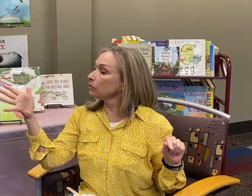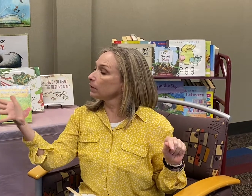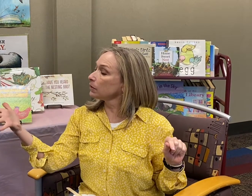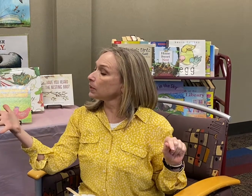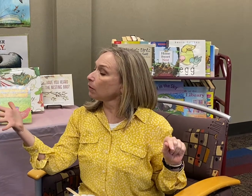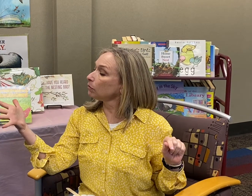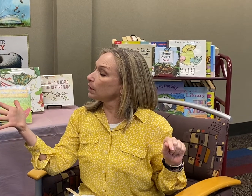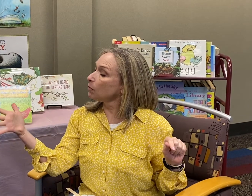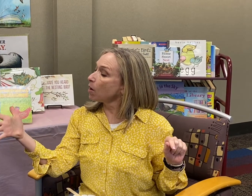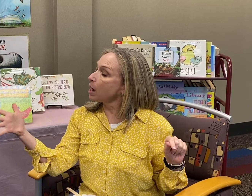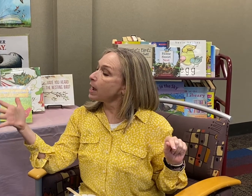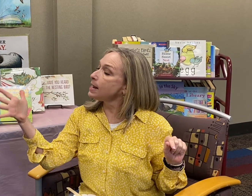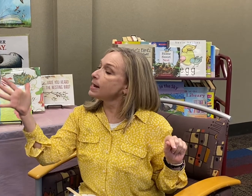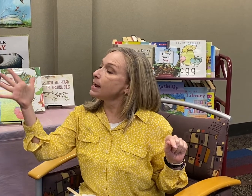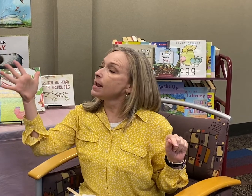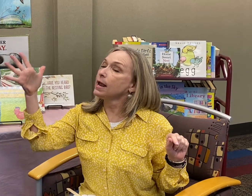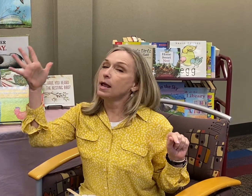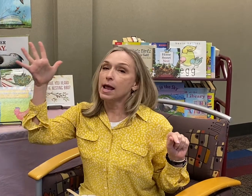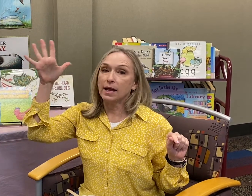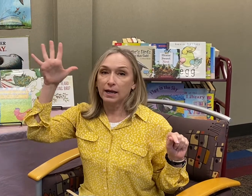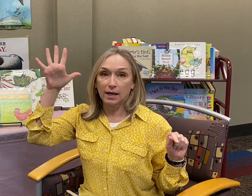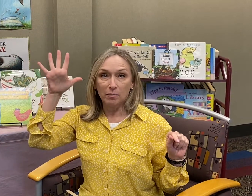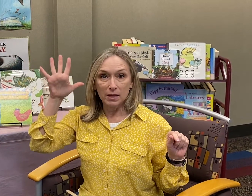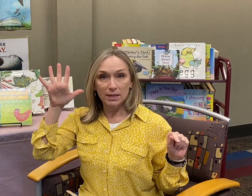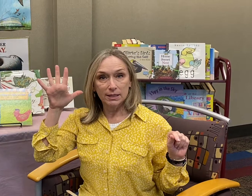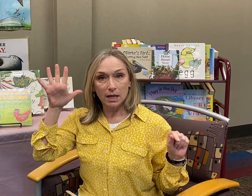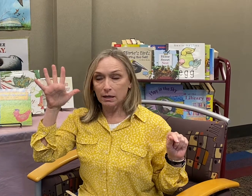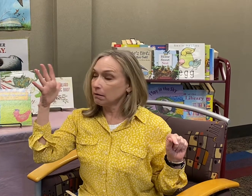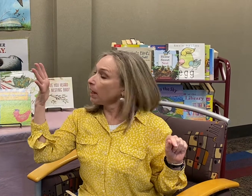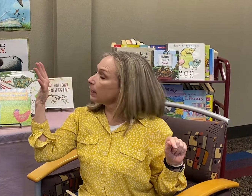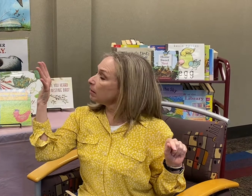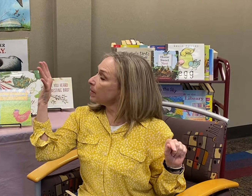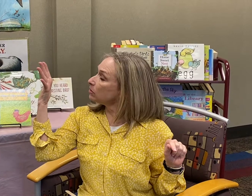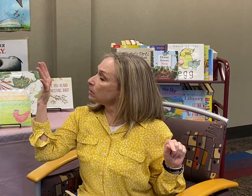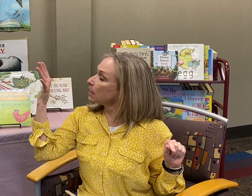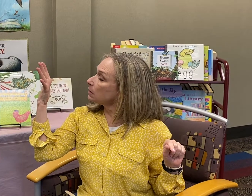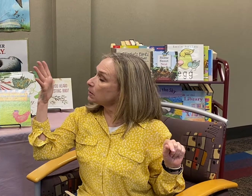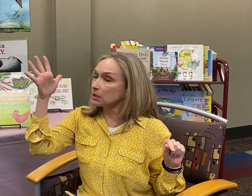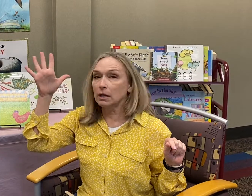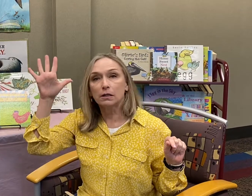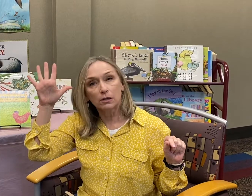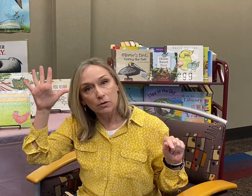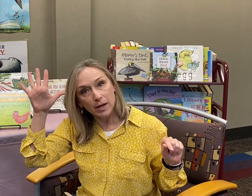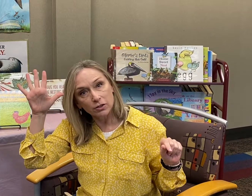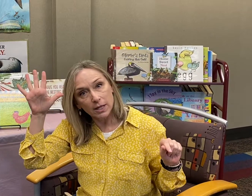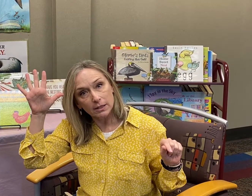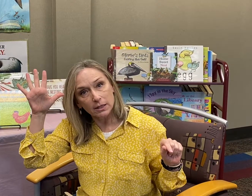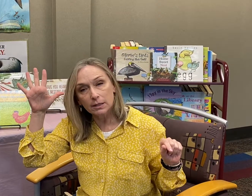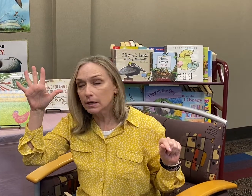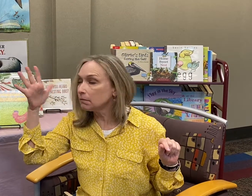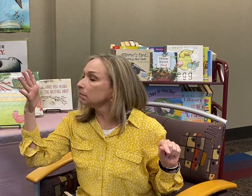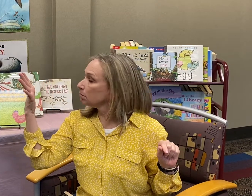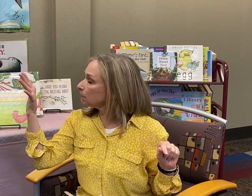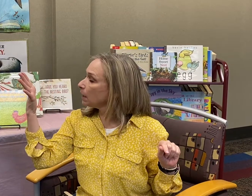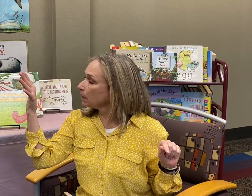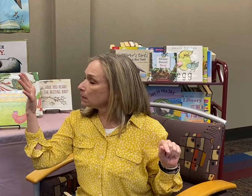fingers out really wide. And it can be the sun. I can imagine that's the sun. Can you imagine that's the sun? I think I